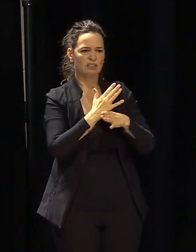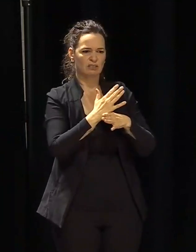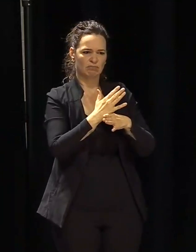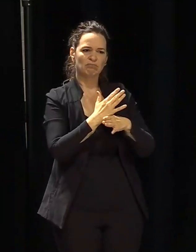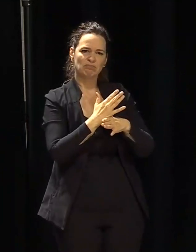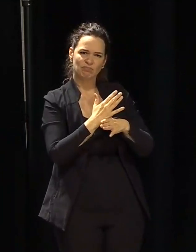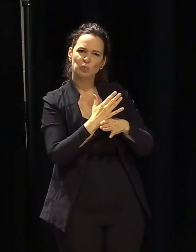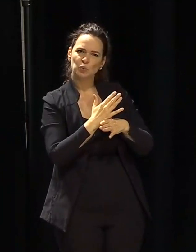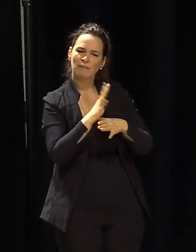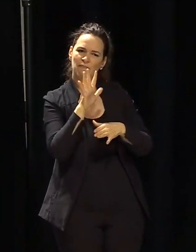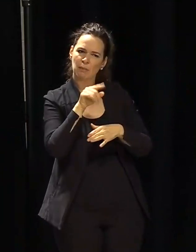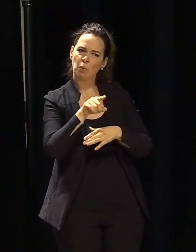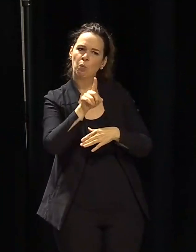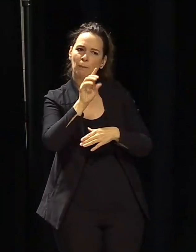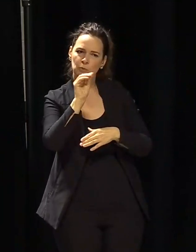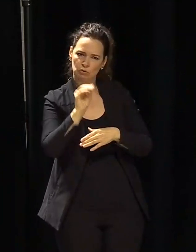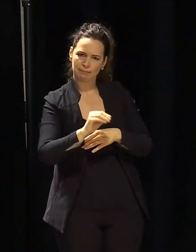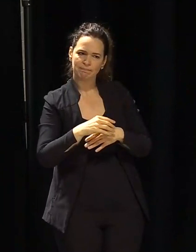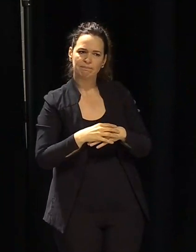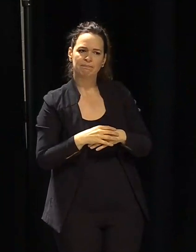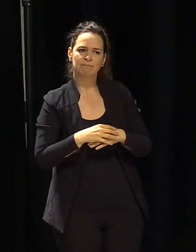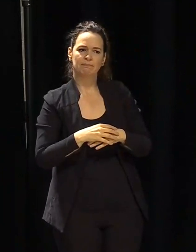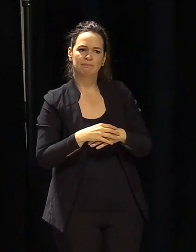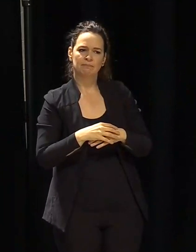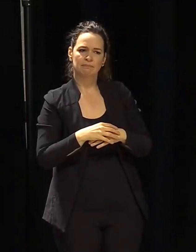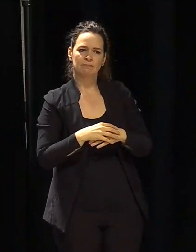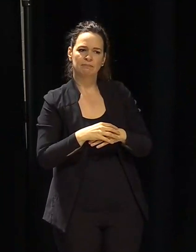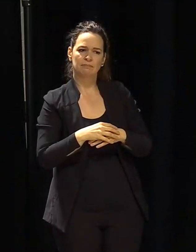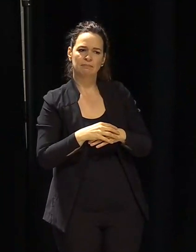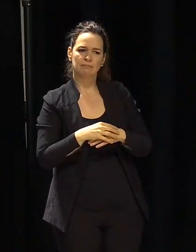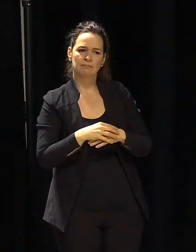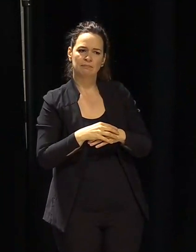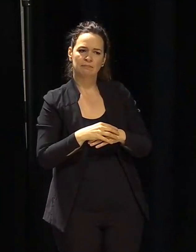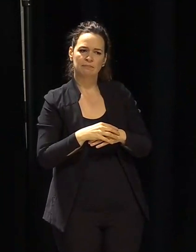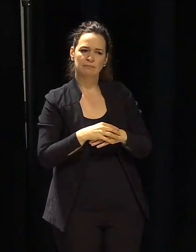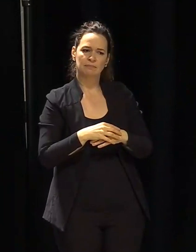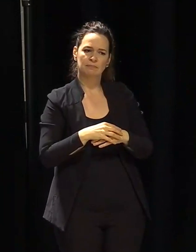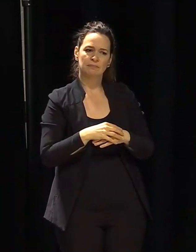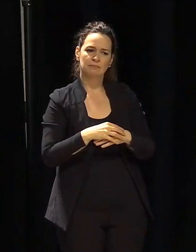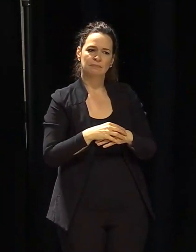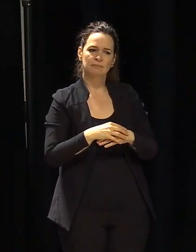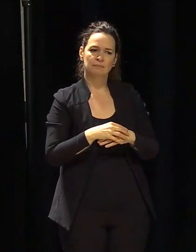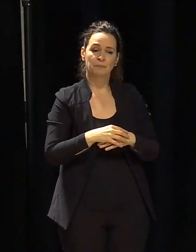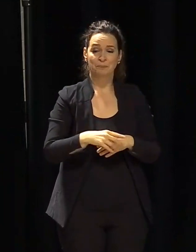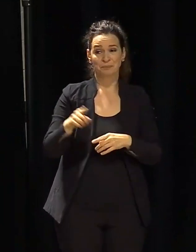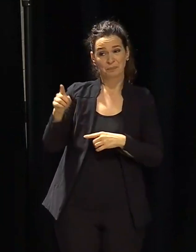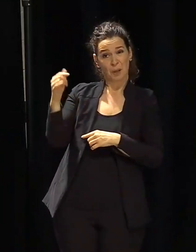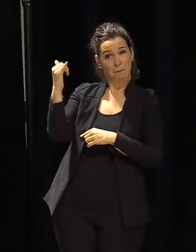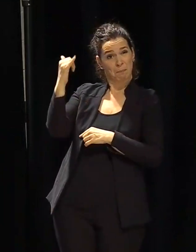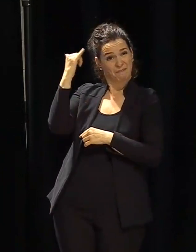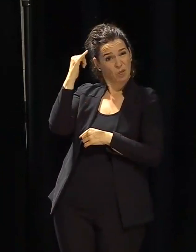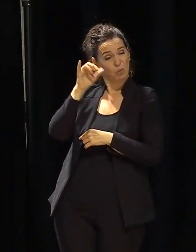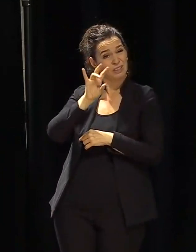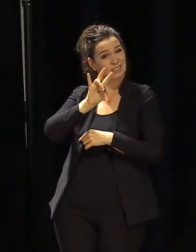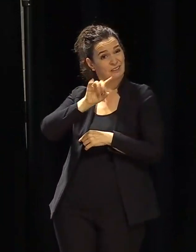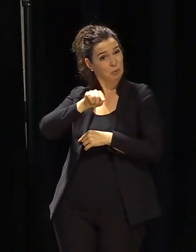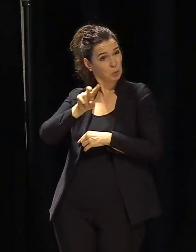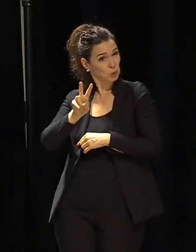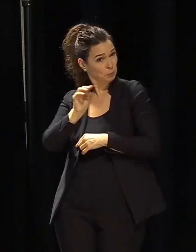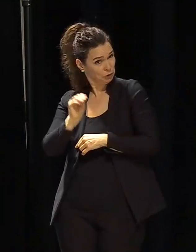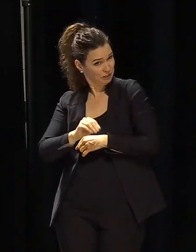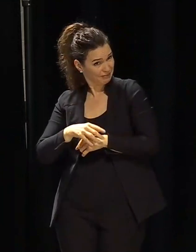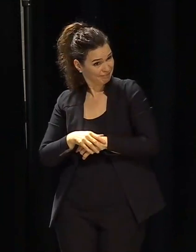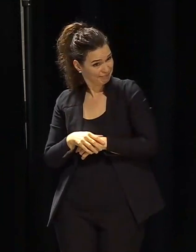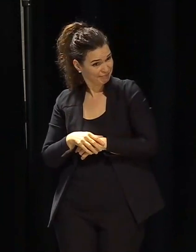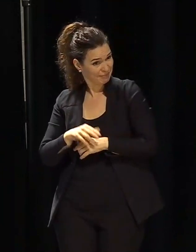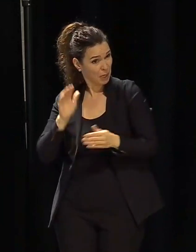in their regions, Erie County at 7.2, that's Buffalo. Monroe County at 7.3, that's